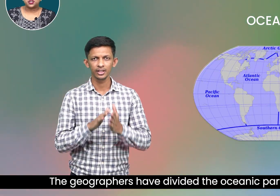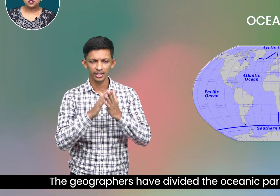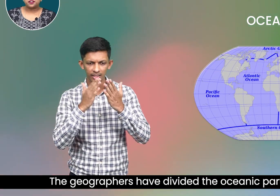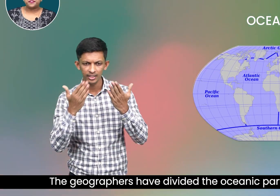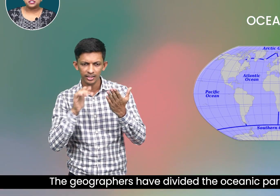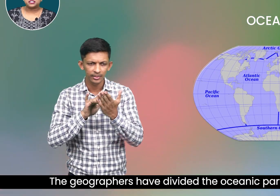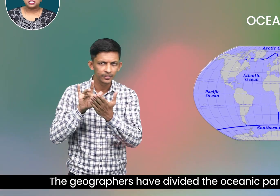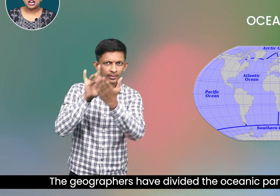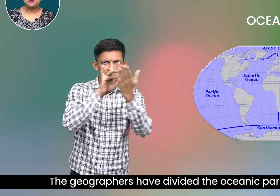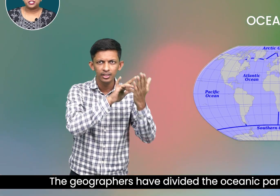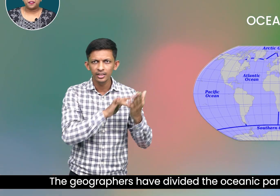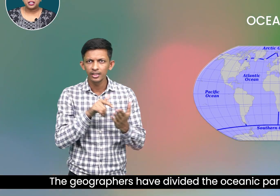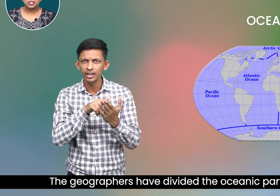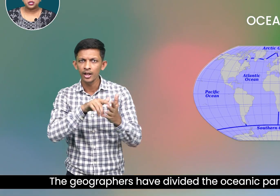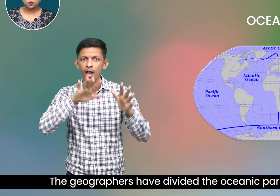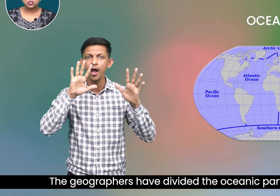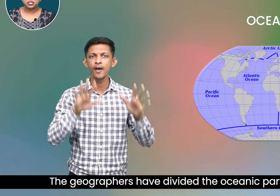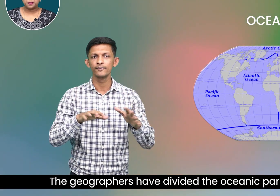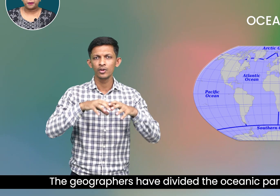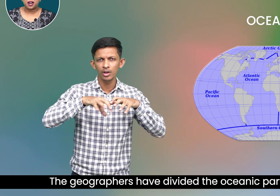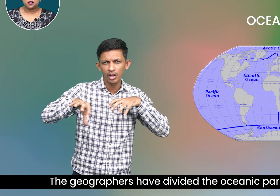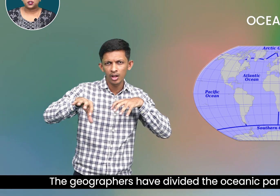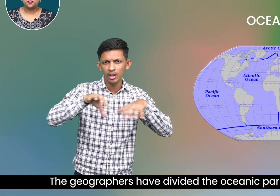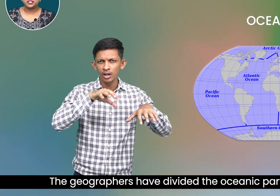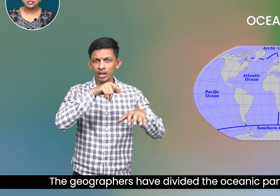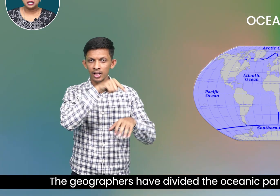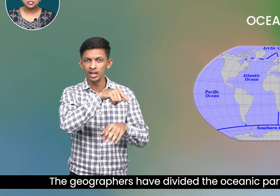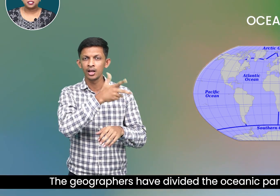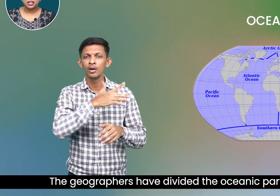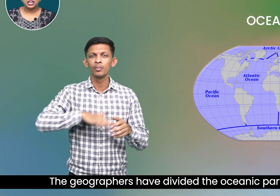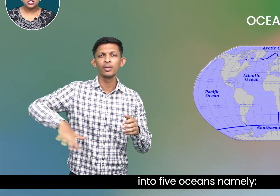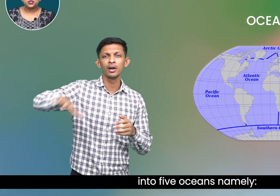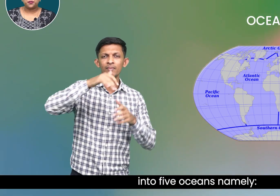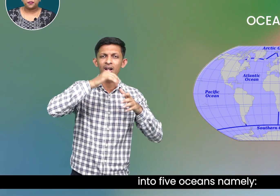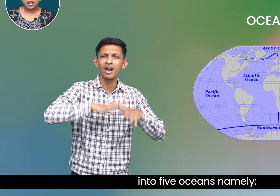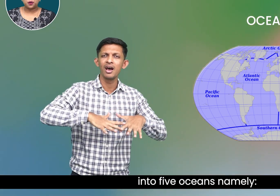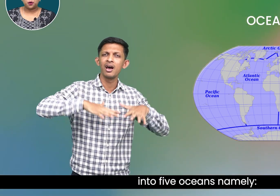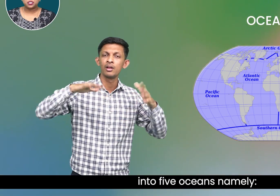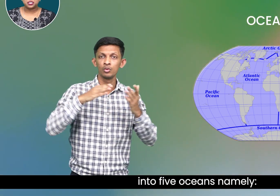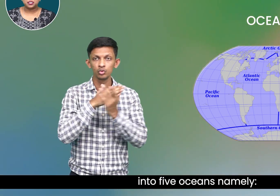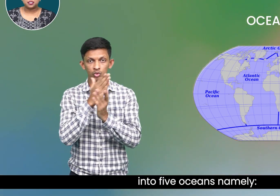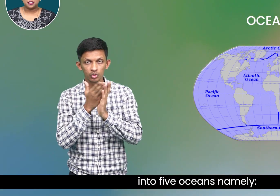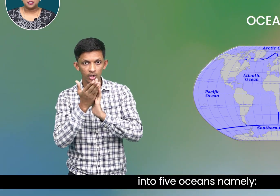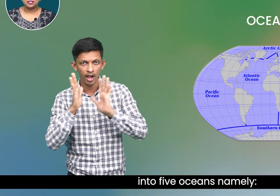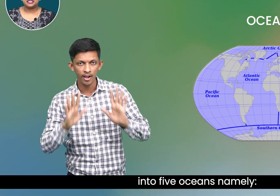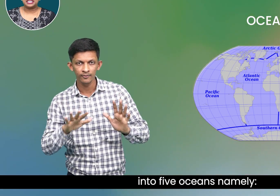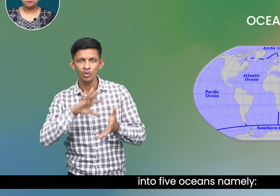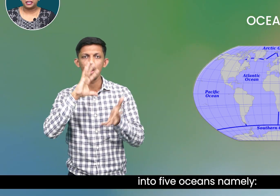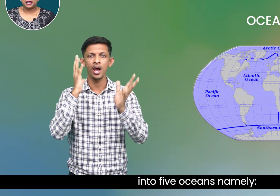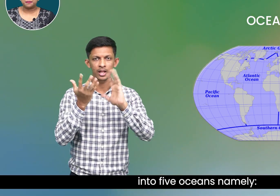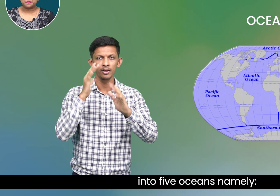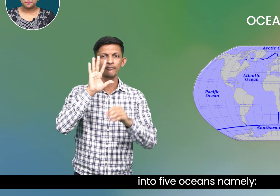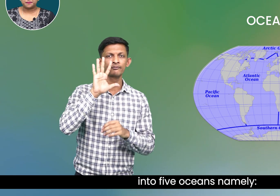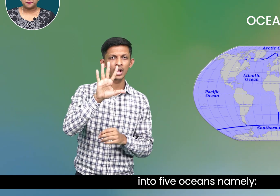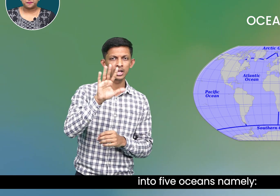The geographers have divided the oceanic part of the earth into 5 oceans,